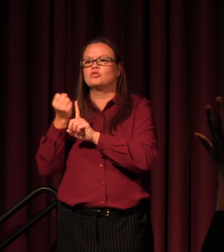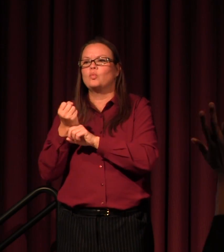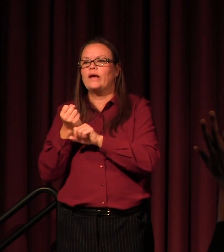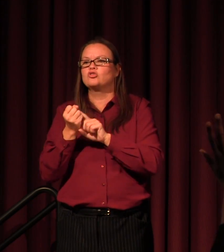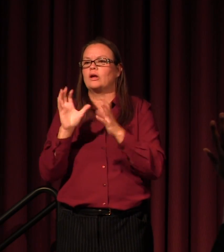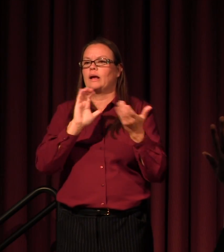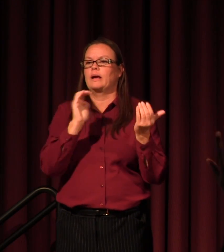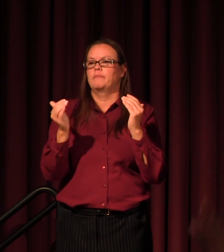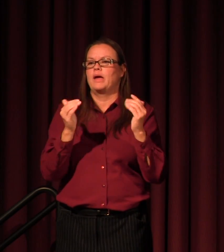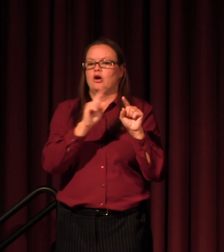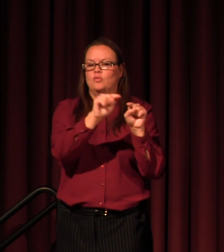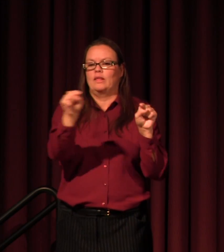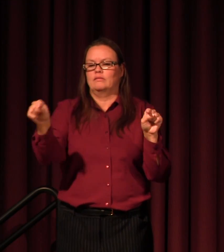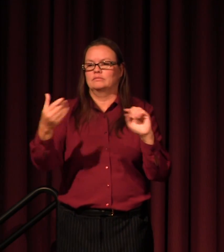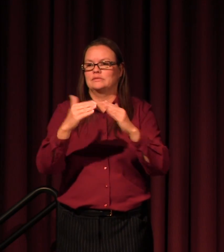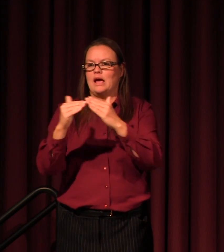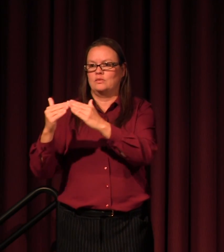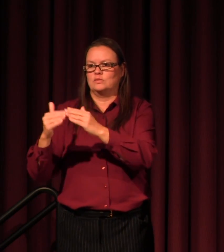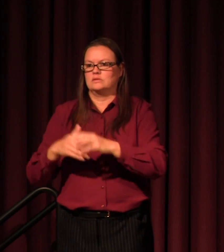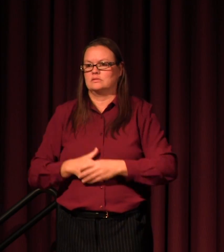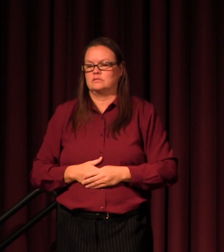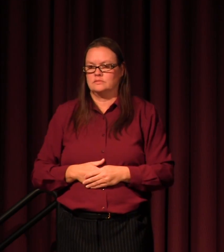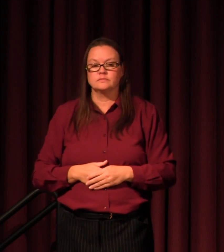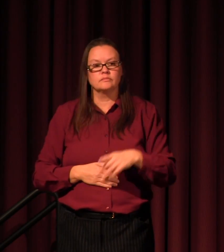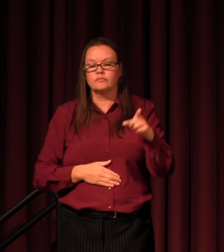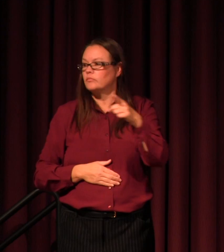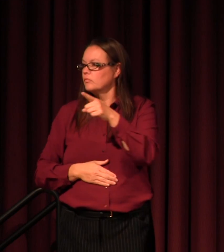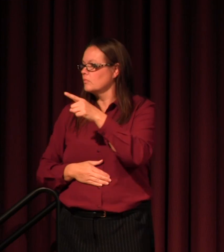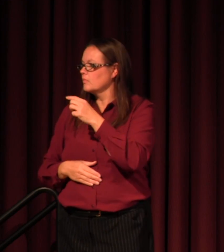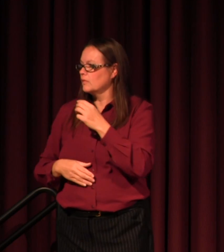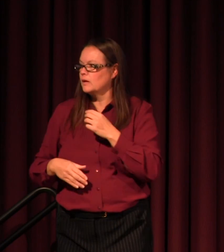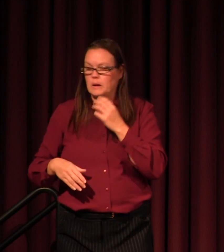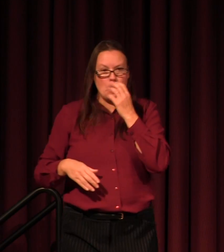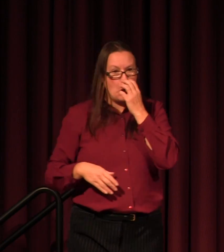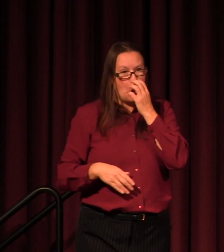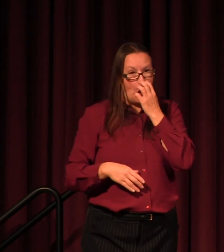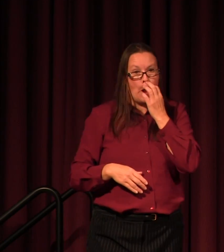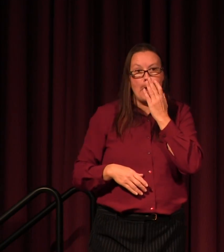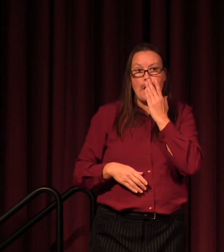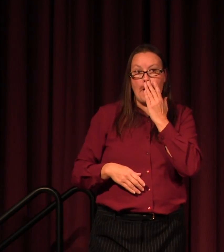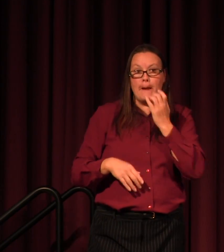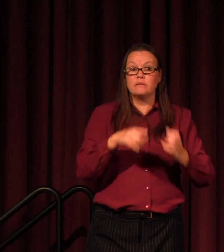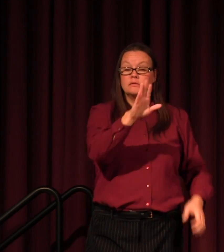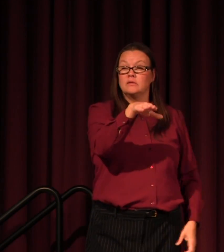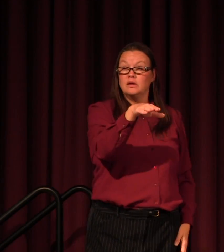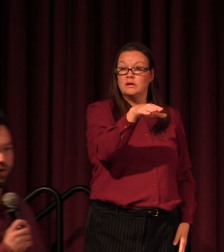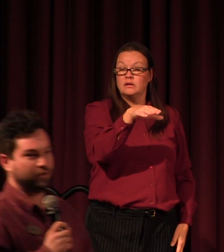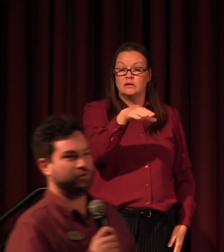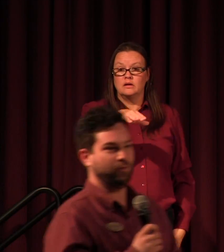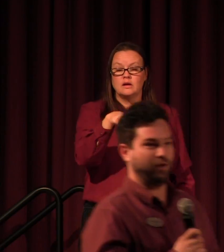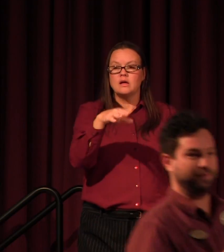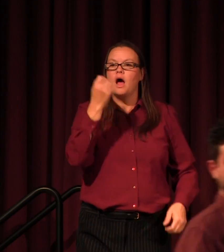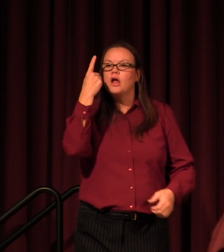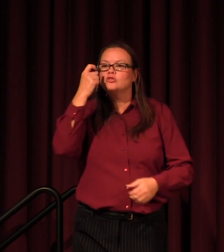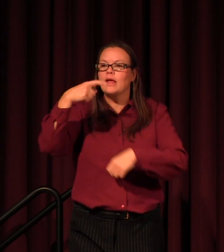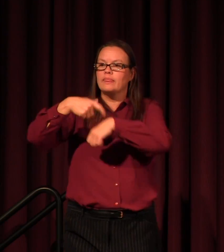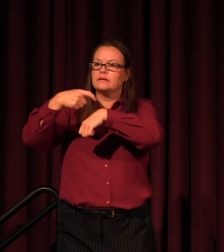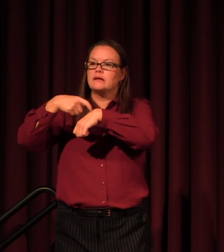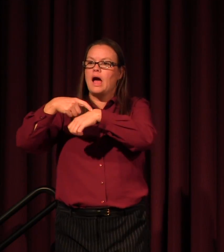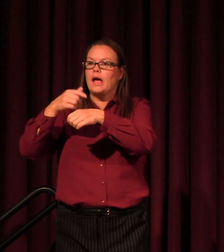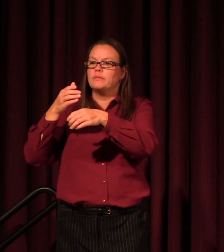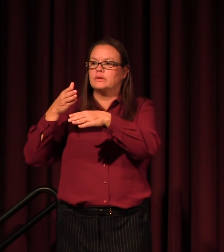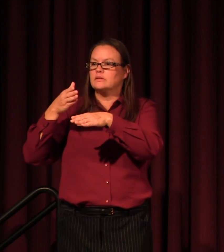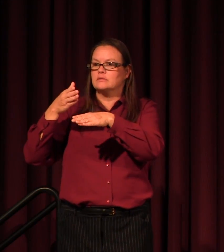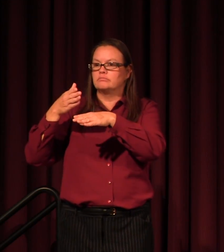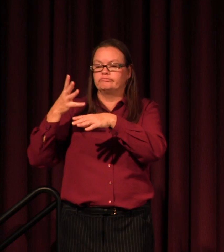So there's a hand here, and then over. I want to be respectful of everyone's time. We are past, so let's do maybe one or are two. Are we more. Past? Oh,